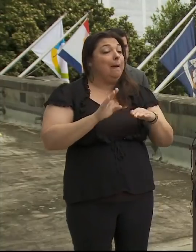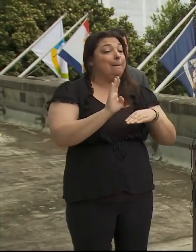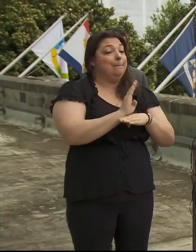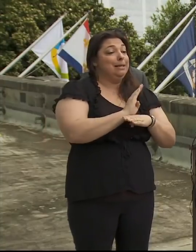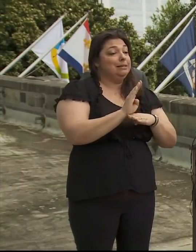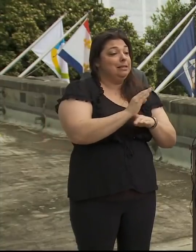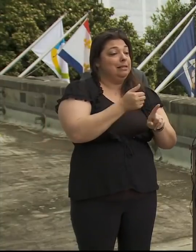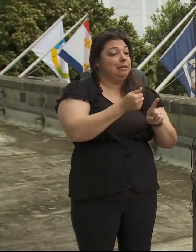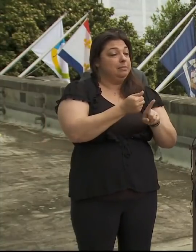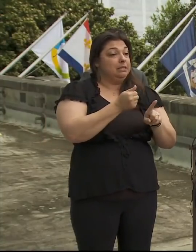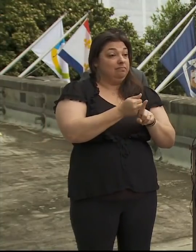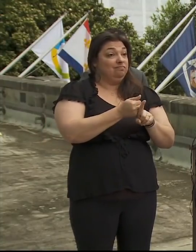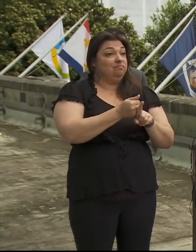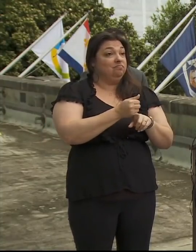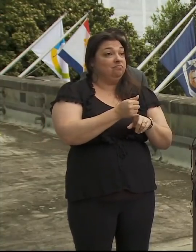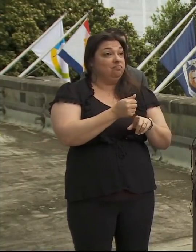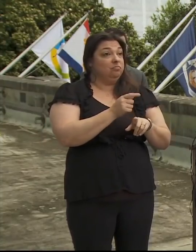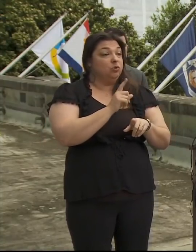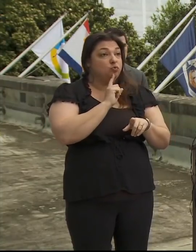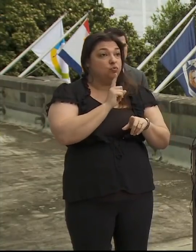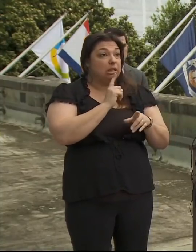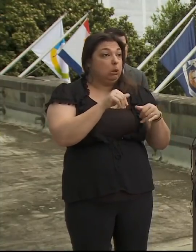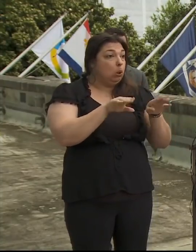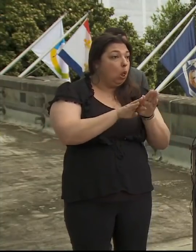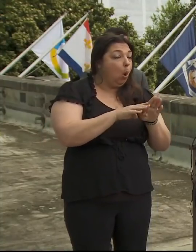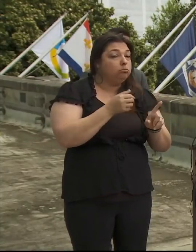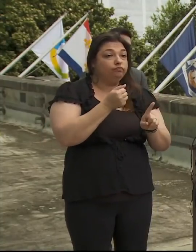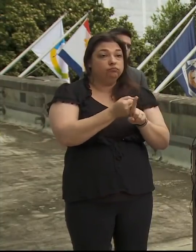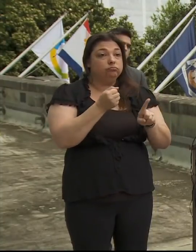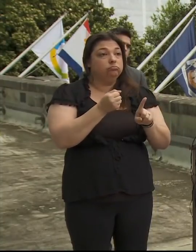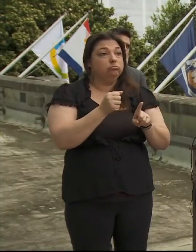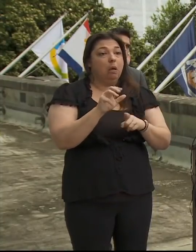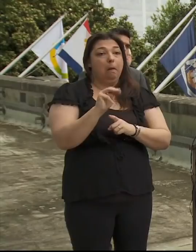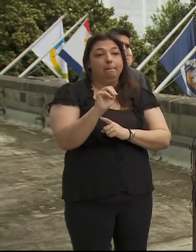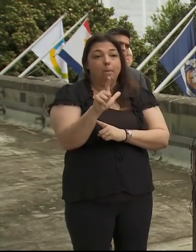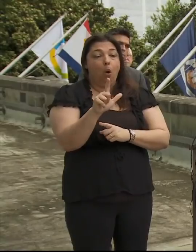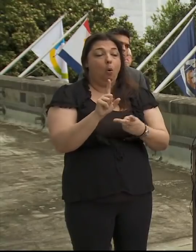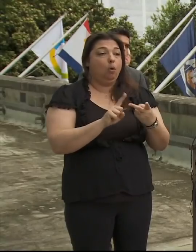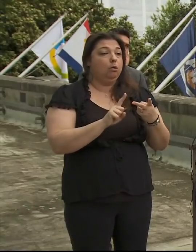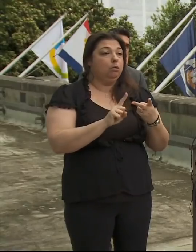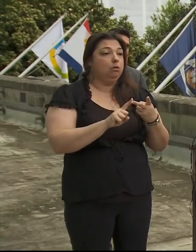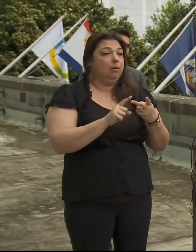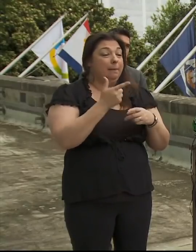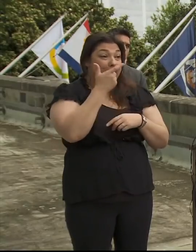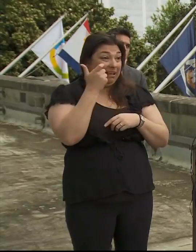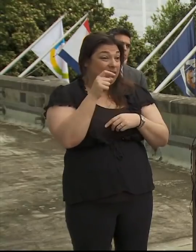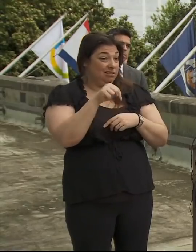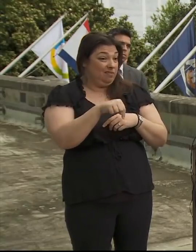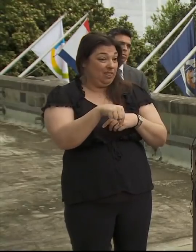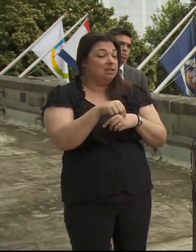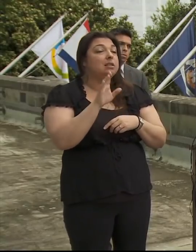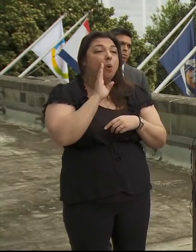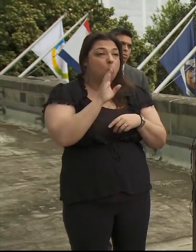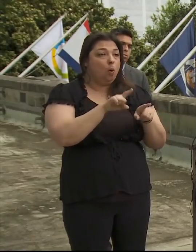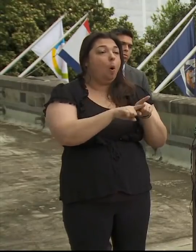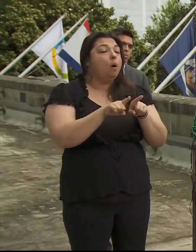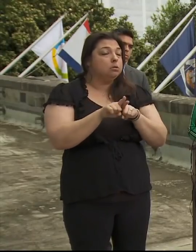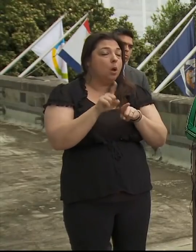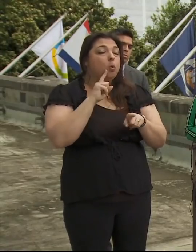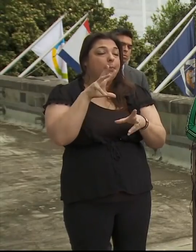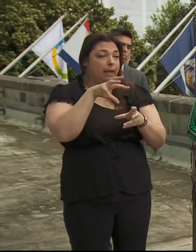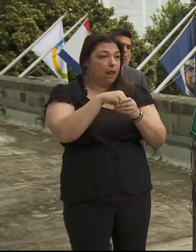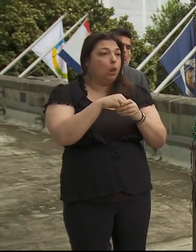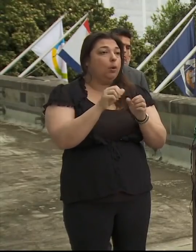that have been significantly impacted or closed, such as malls, due to this, will also be a part of